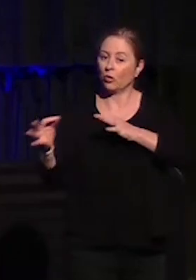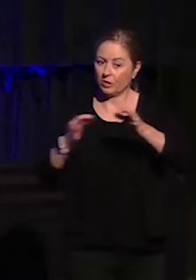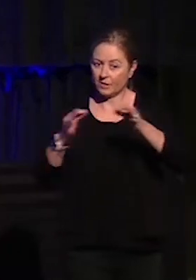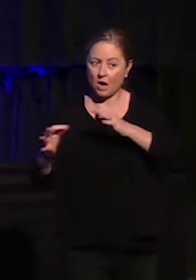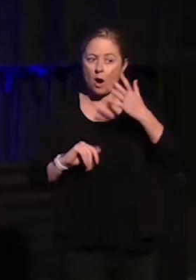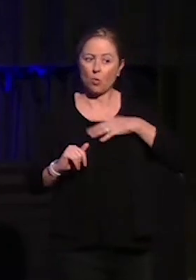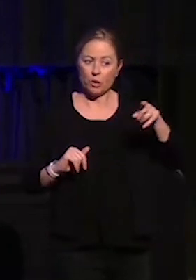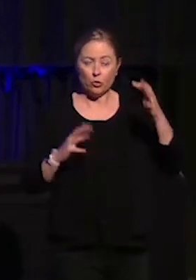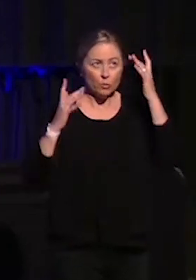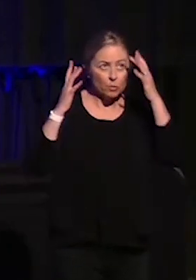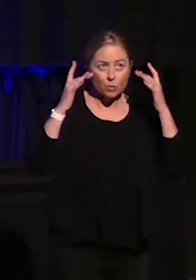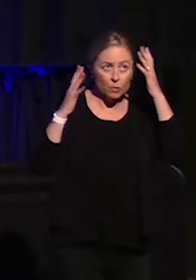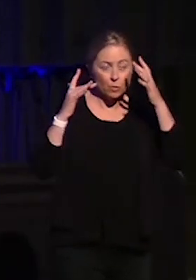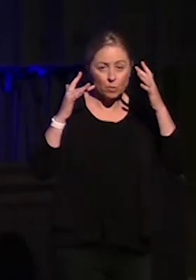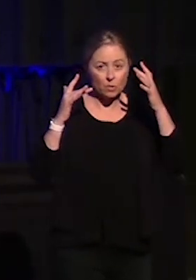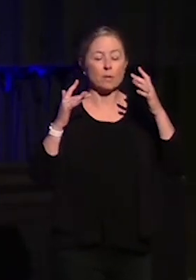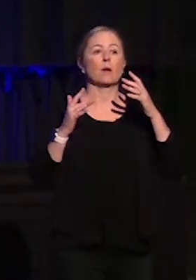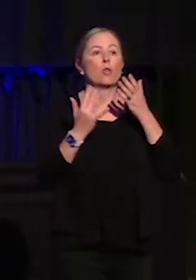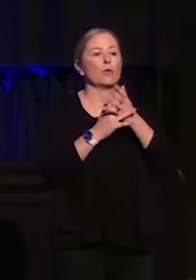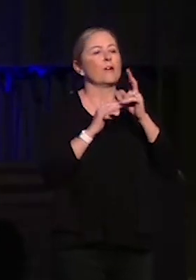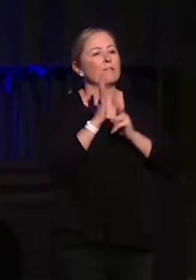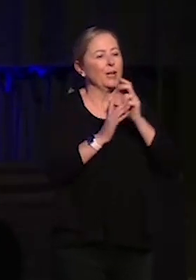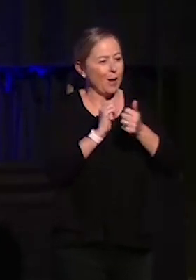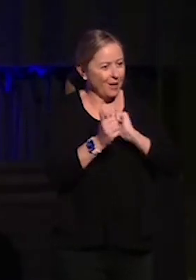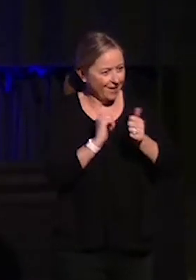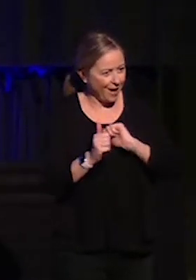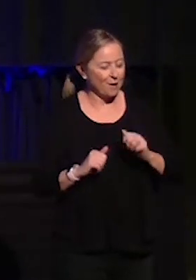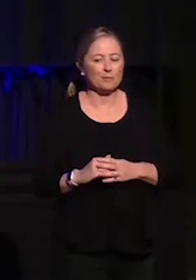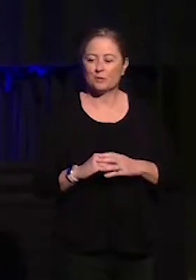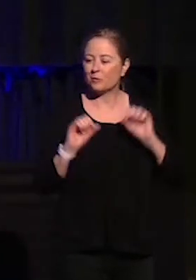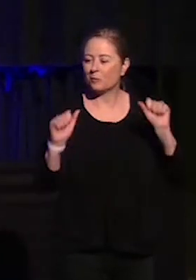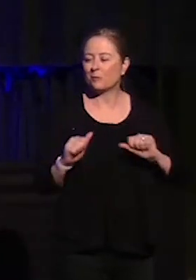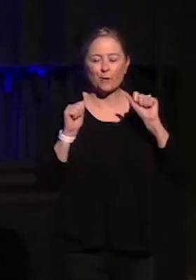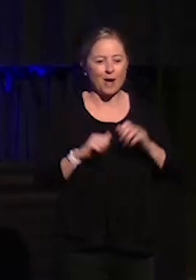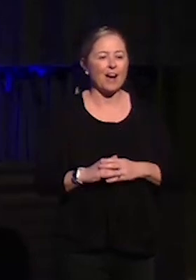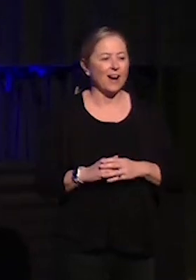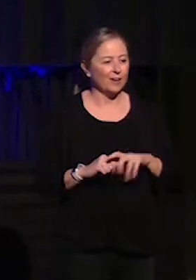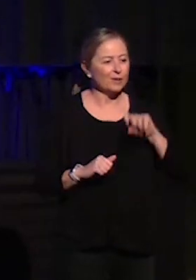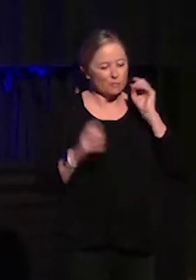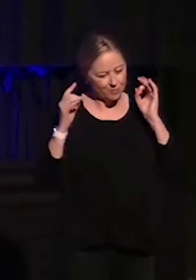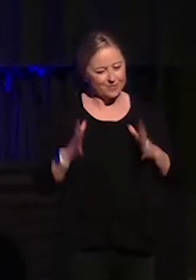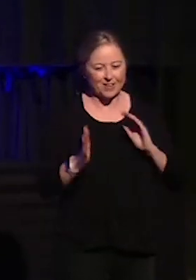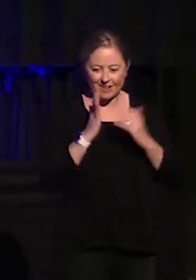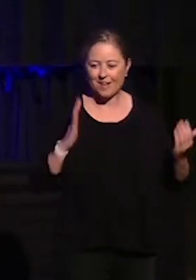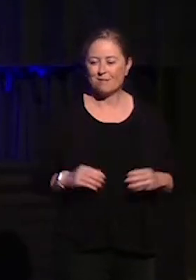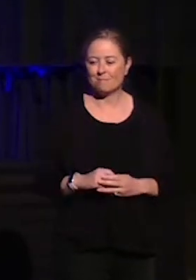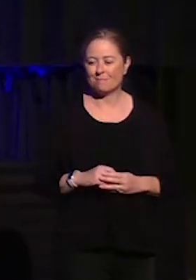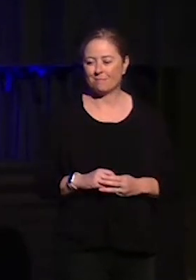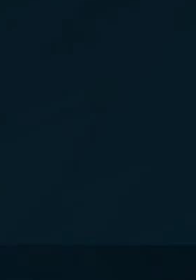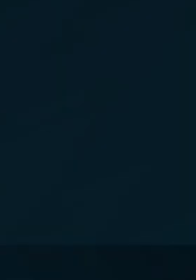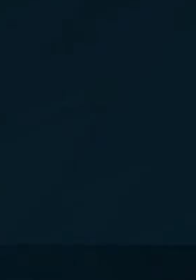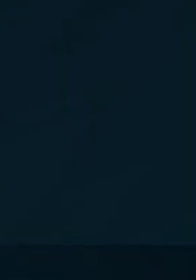you to see those through the lens of video games, right? So let's get straight right into it.